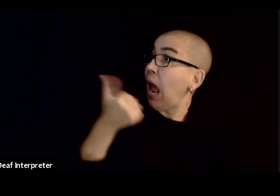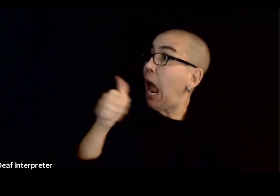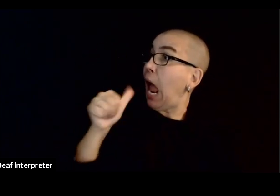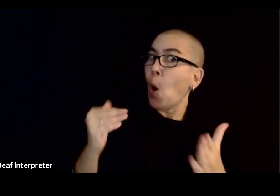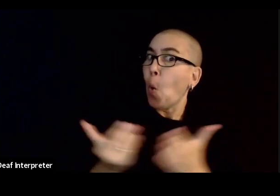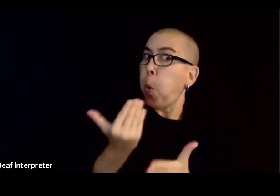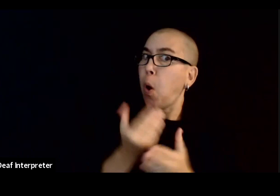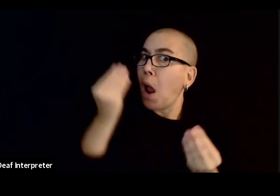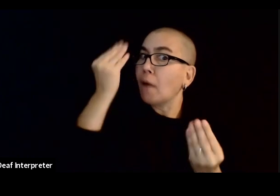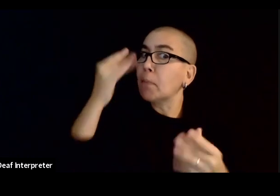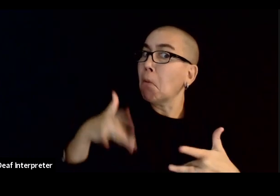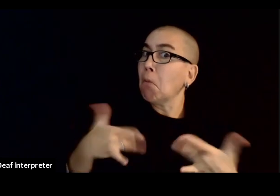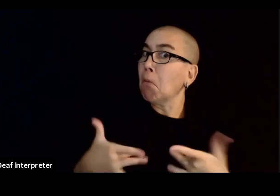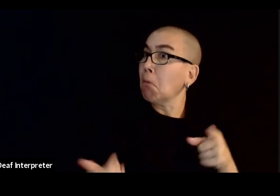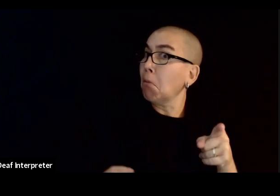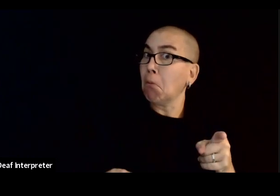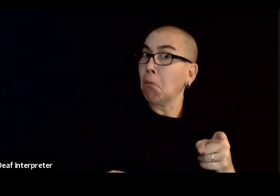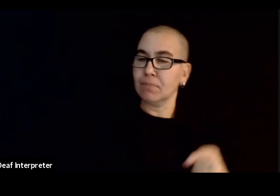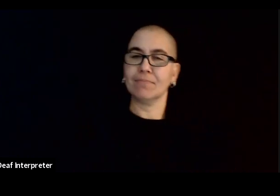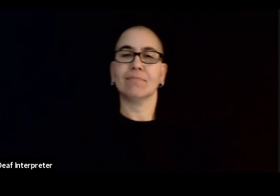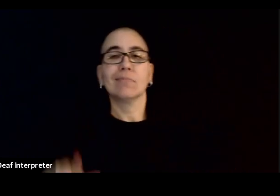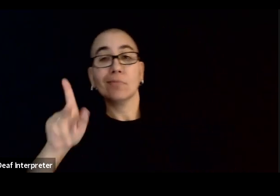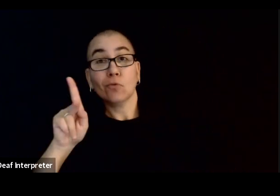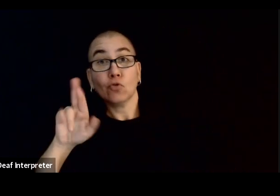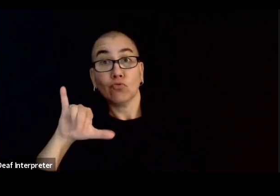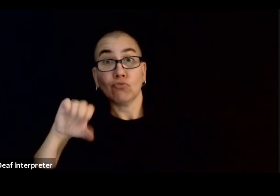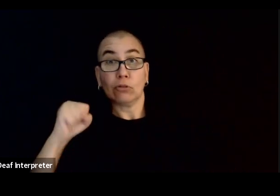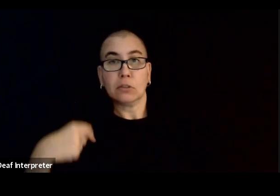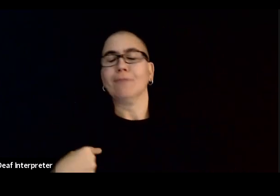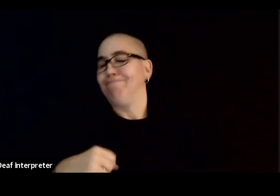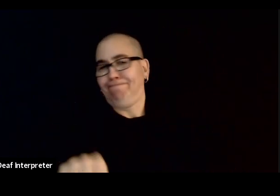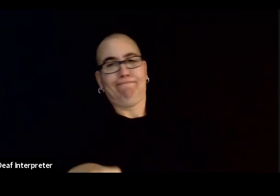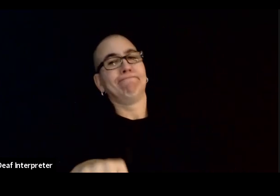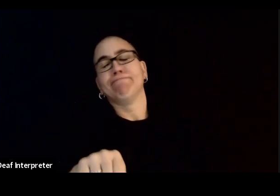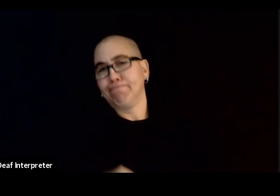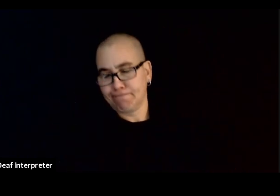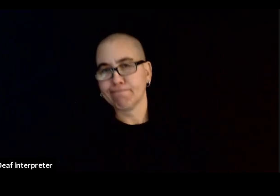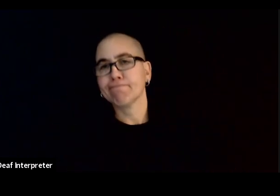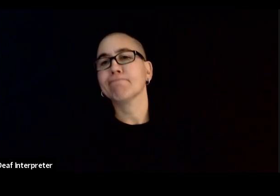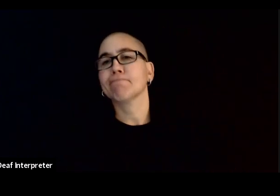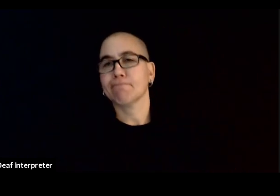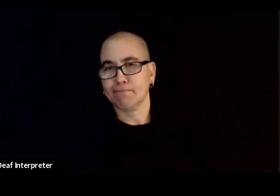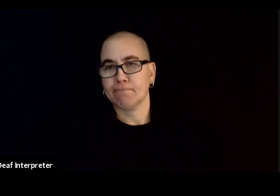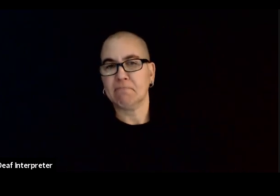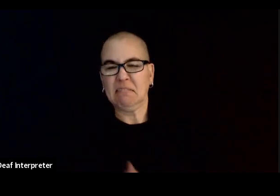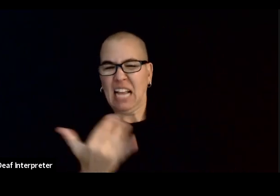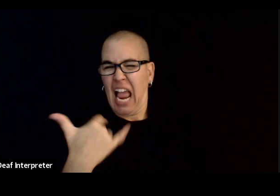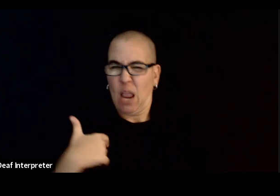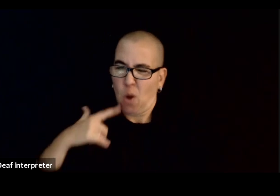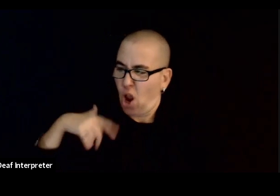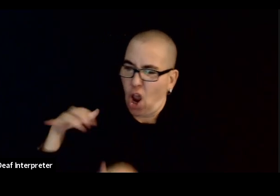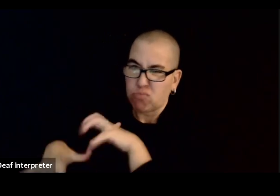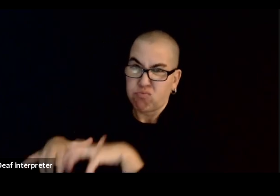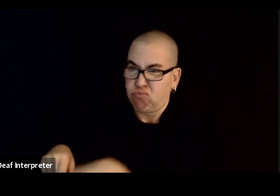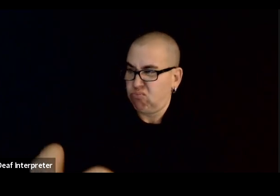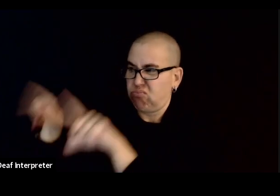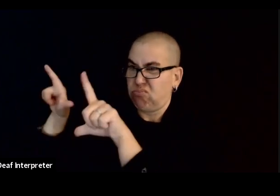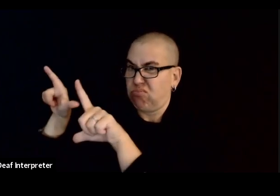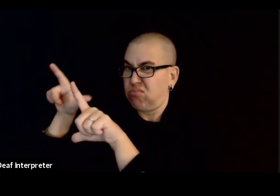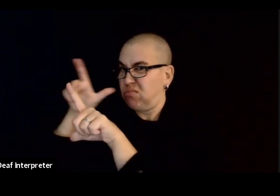I do. I can get that data for you. So let me pull that up. And then, did you have another